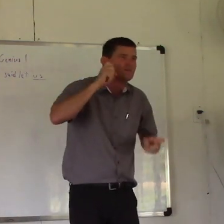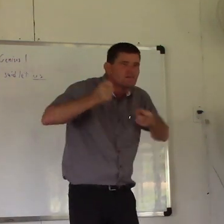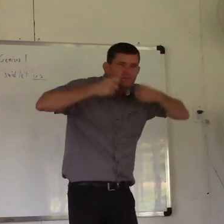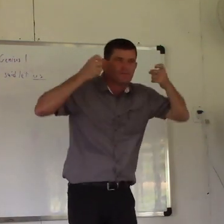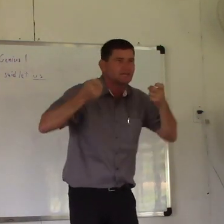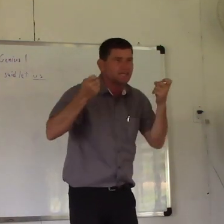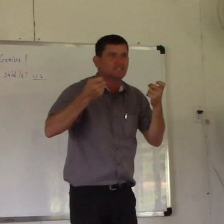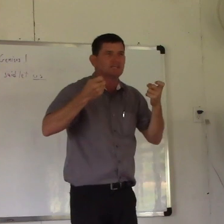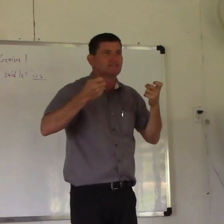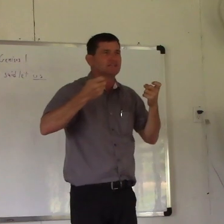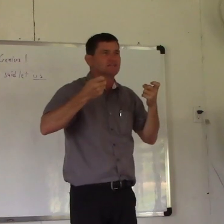fornication.